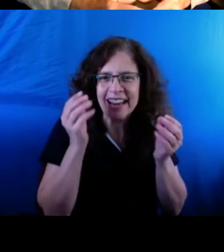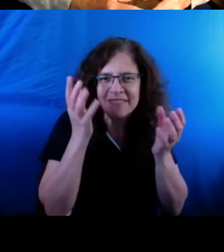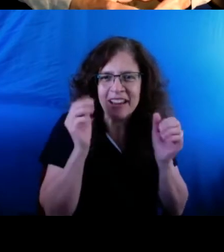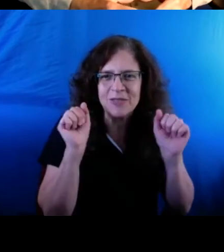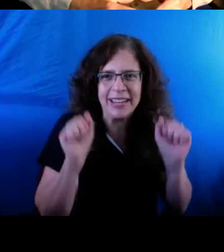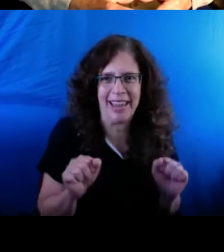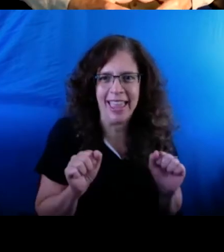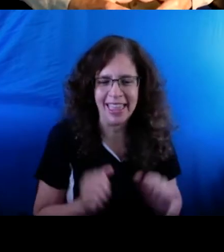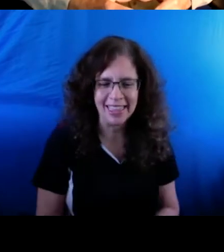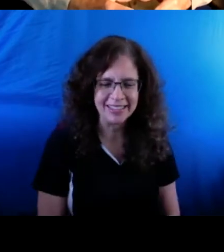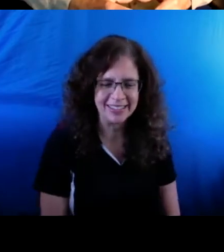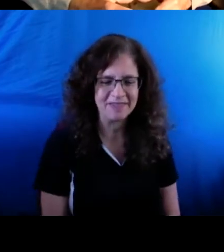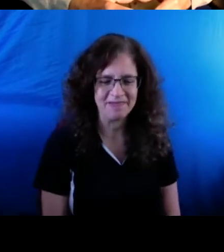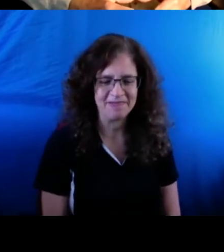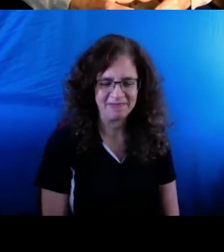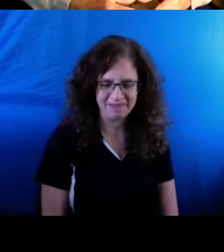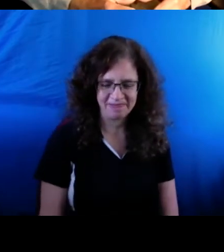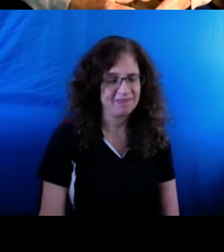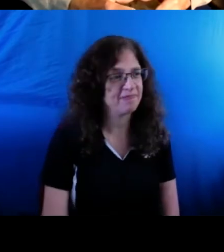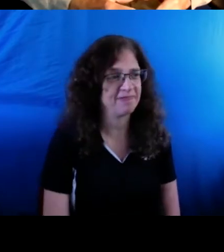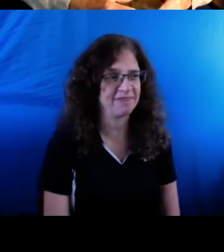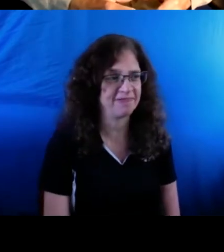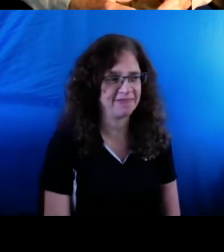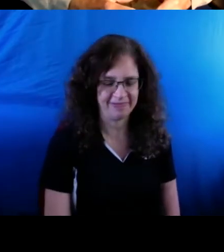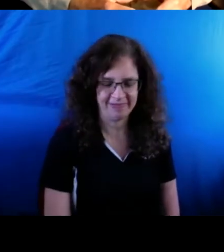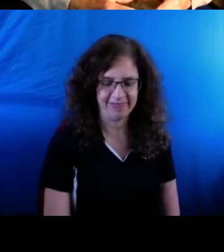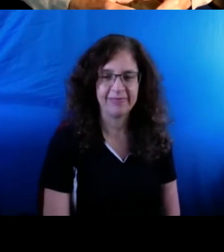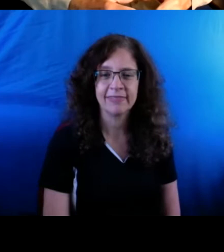It's important to collect as much data as possible.